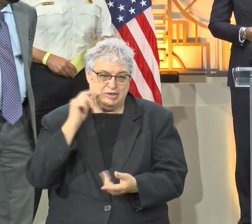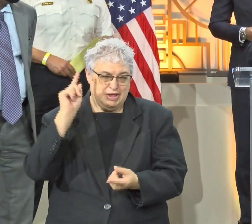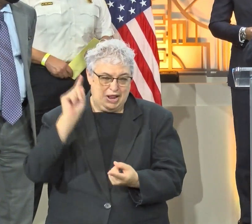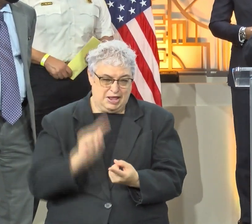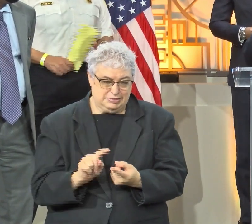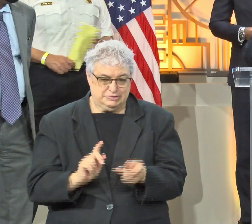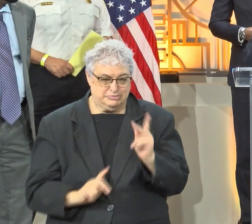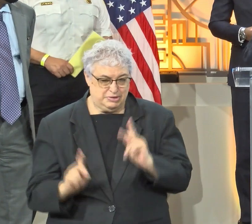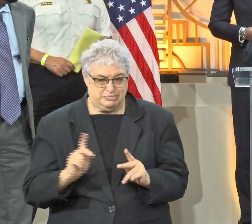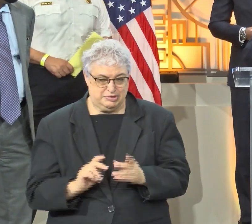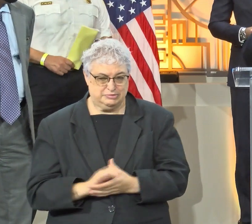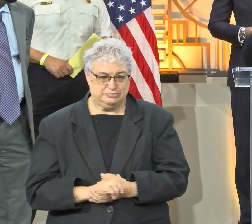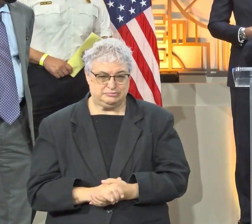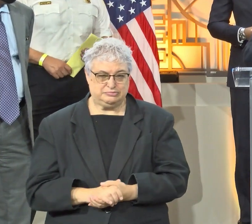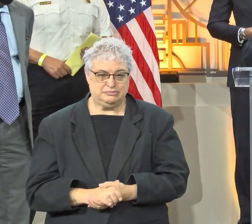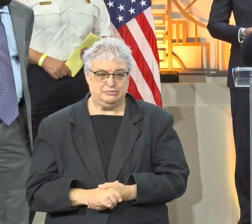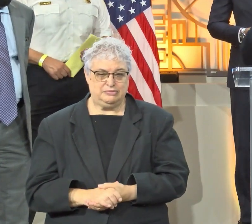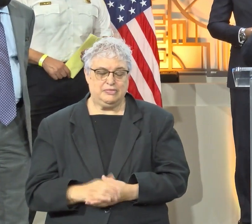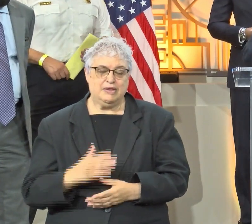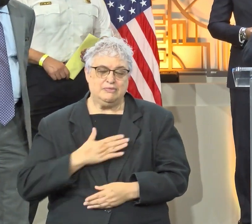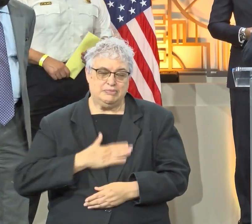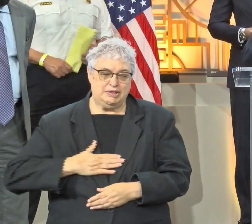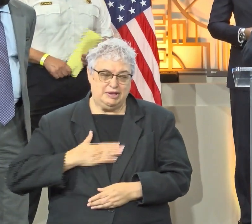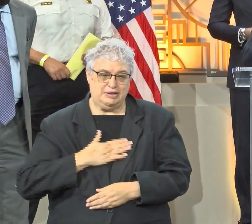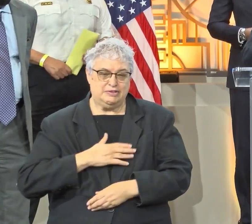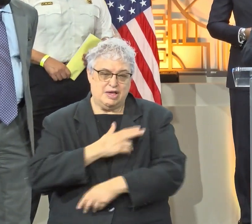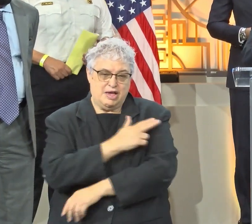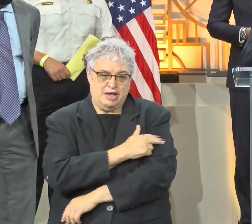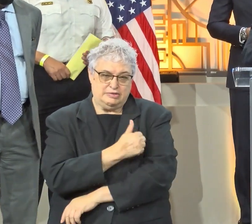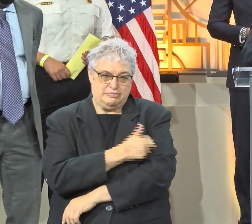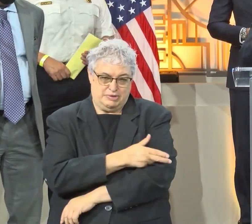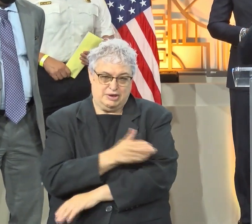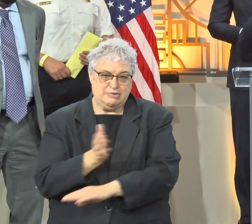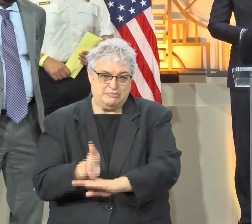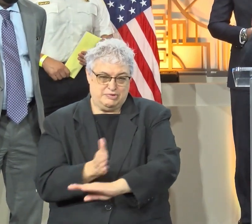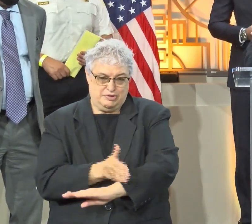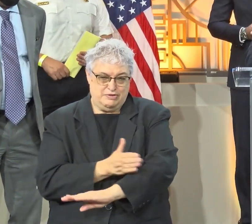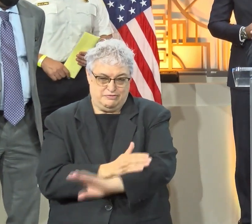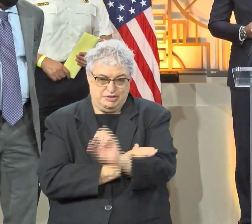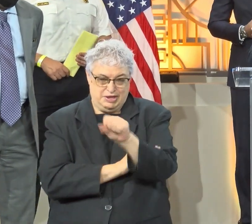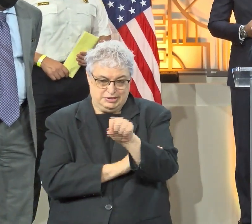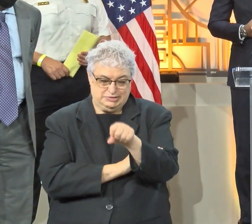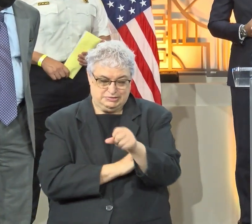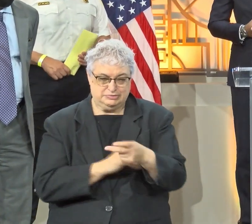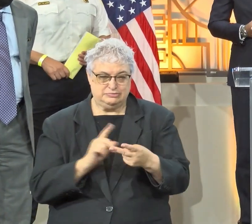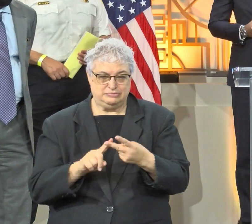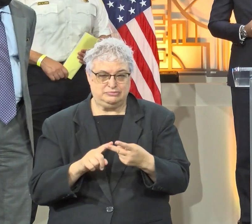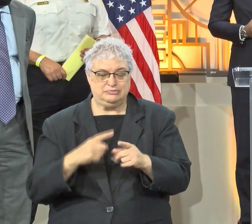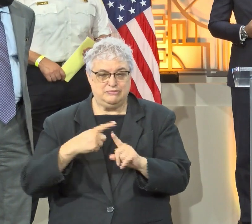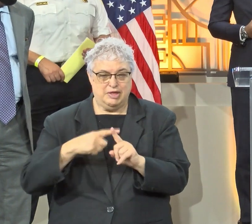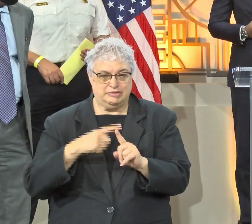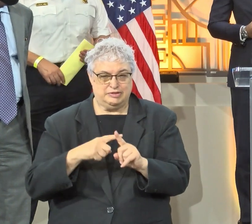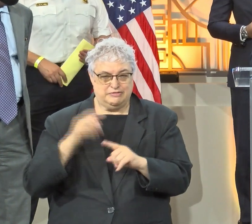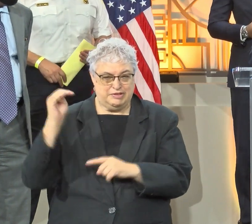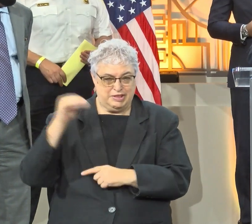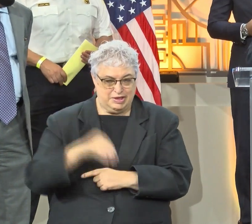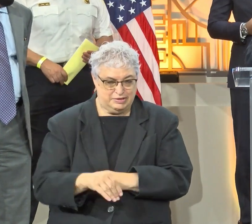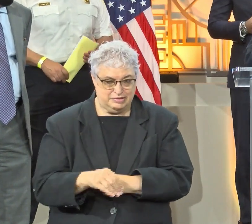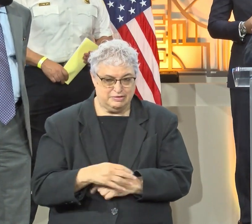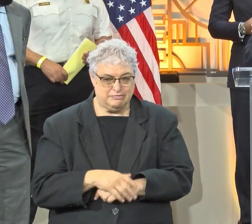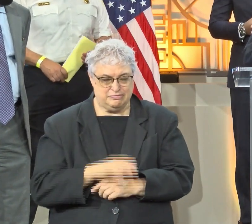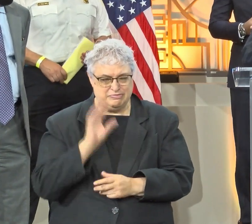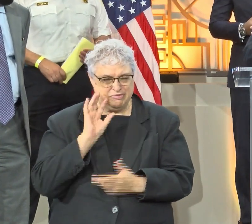in the community. So once again, I want to make everybody know the hospital situation is improving. Our positivity rate is decreasing in spite of a